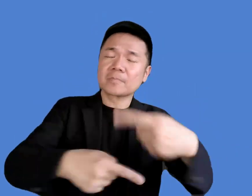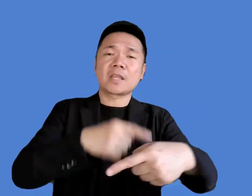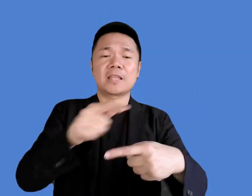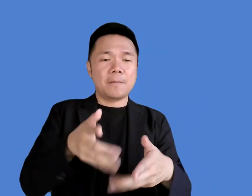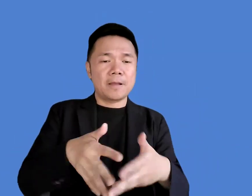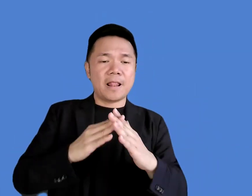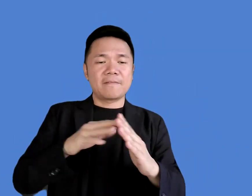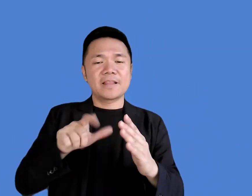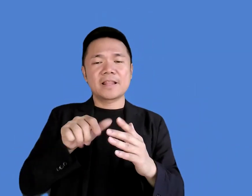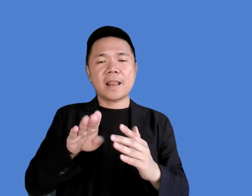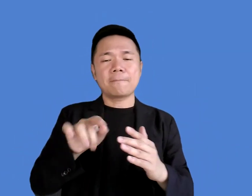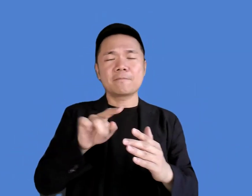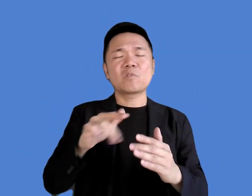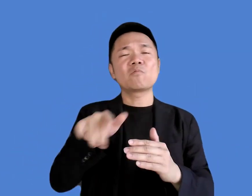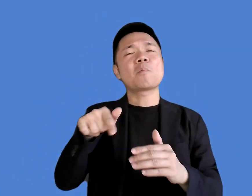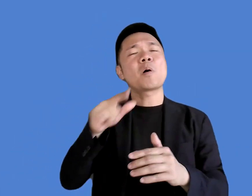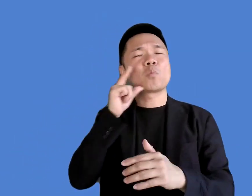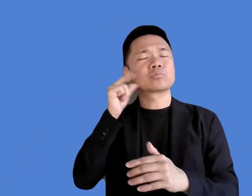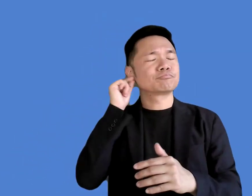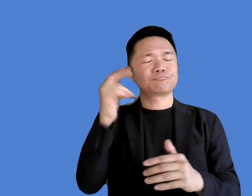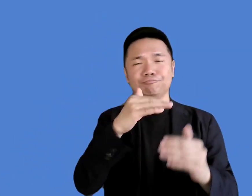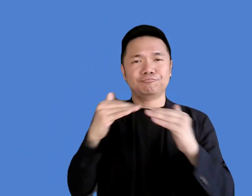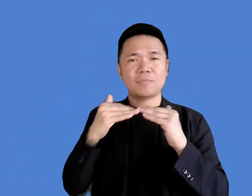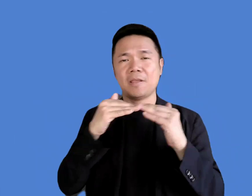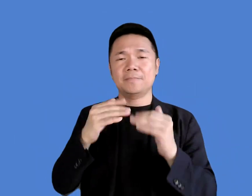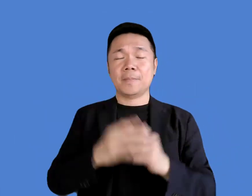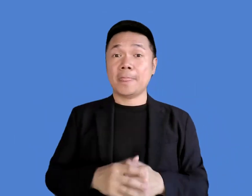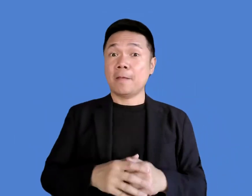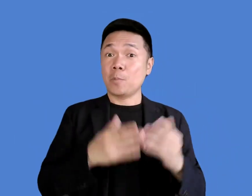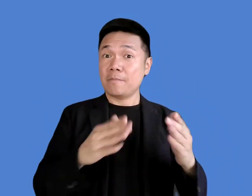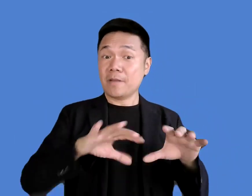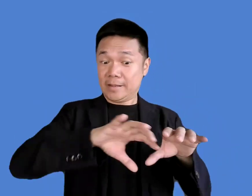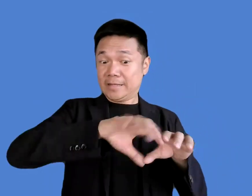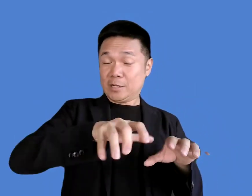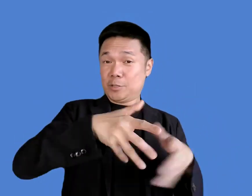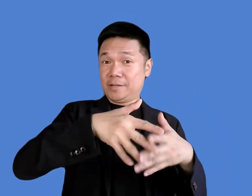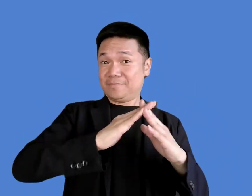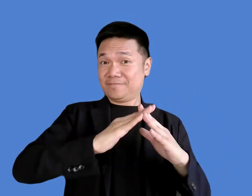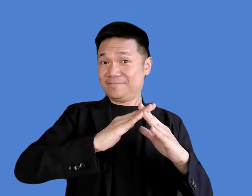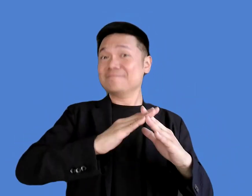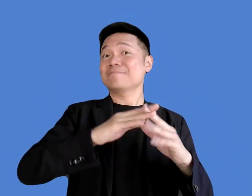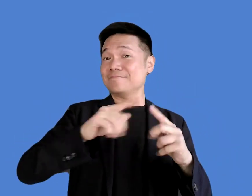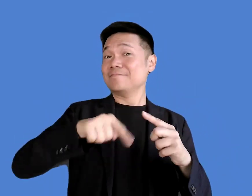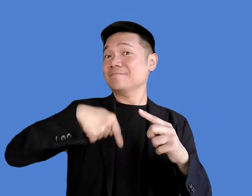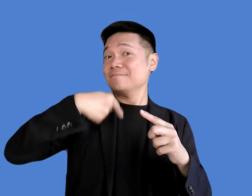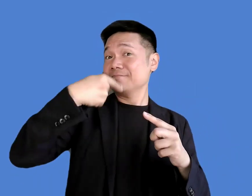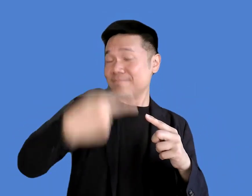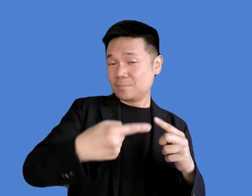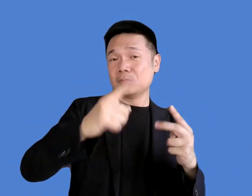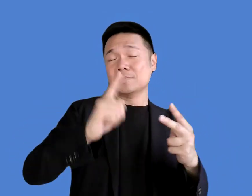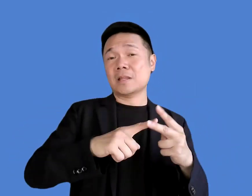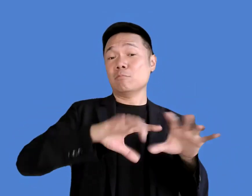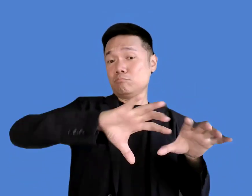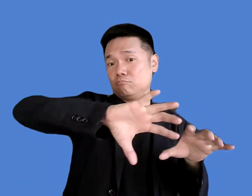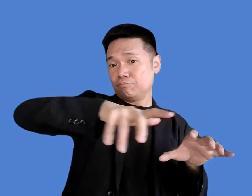is our key approach for the Gender Action Lab. We'll have country labs to start with. We're also looking at having a regional